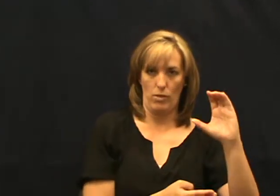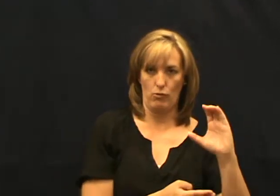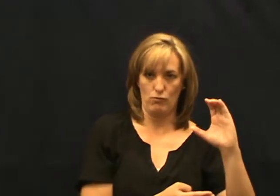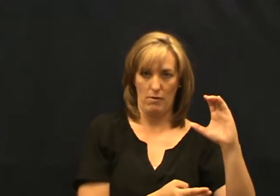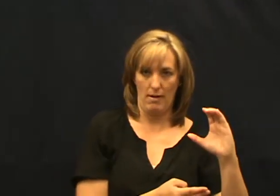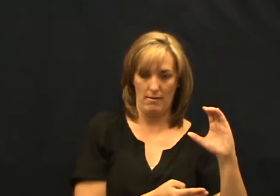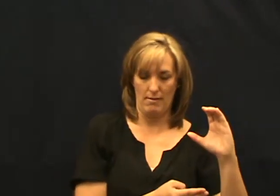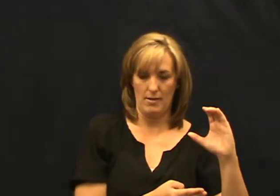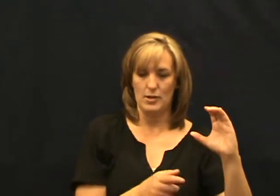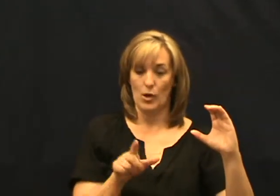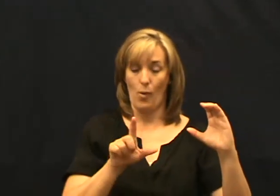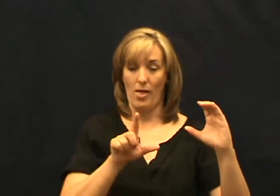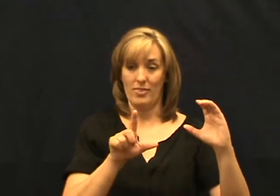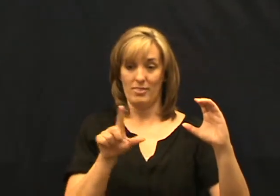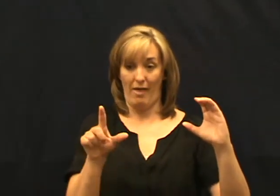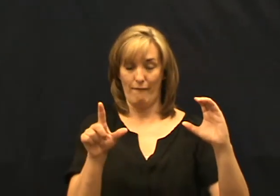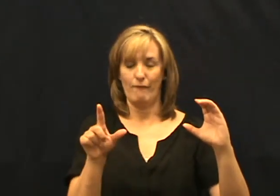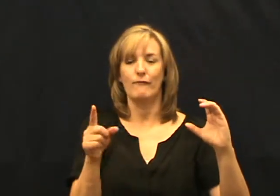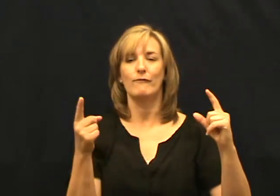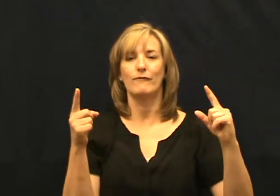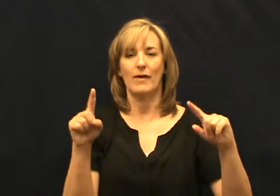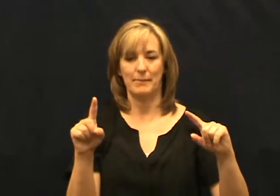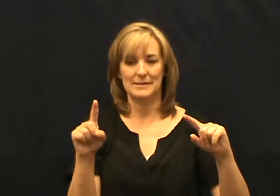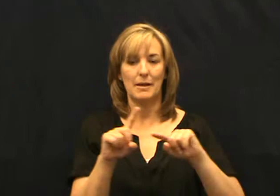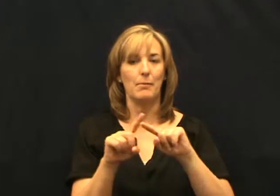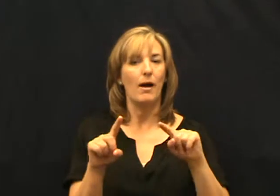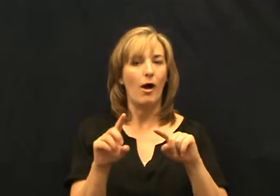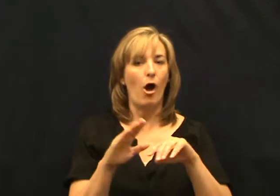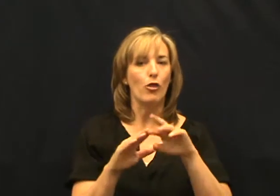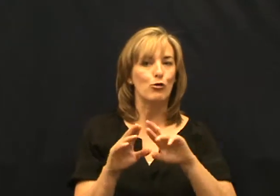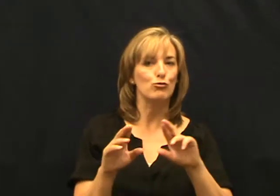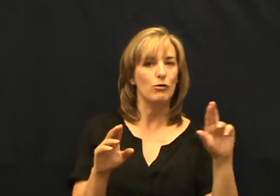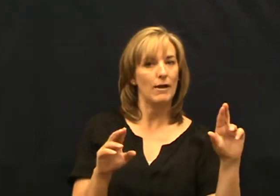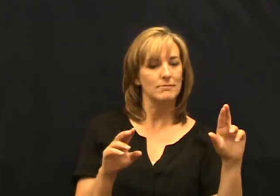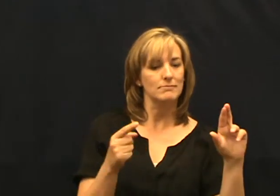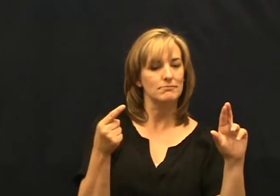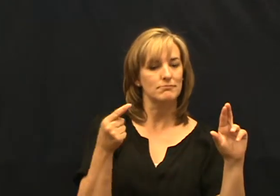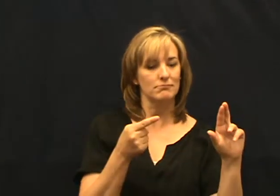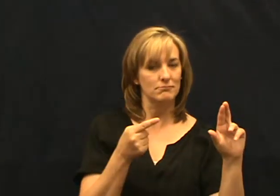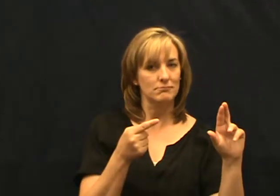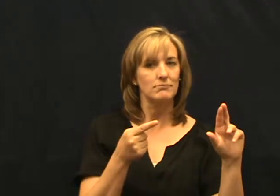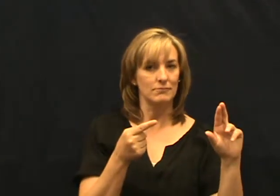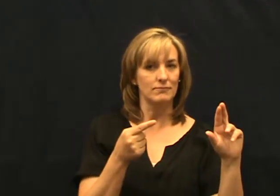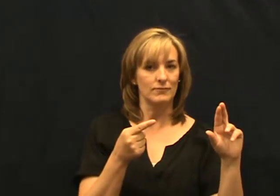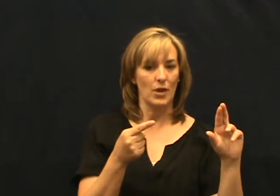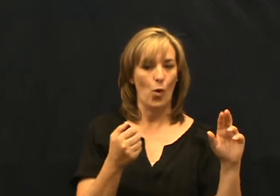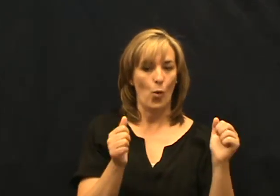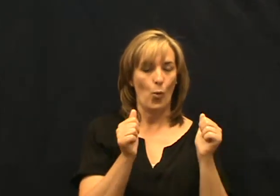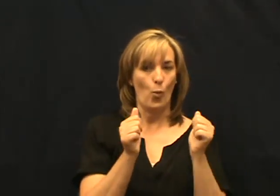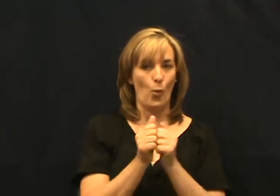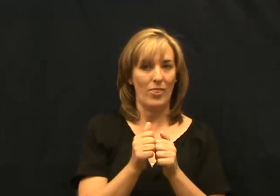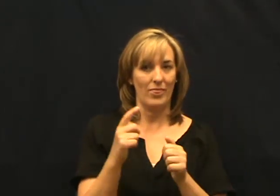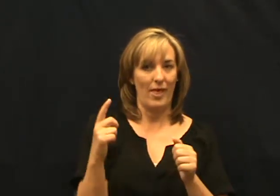equation works that way. On the other side, on the right side of the accounting equation, we have liabilities and stockholders'